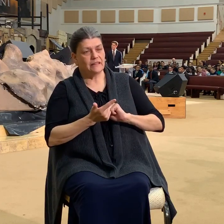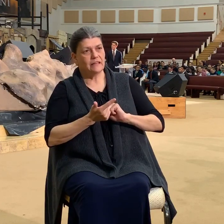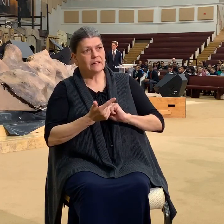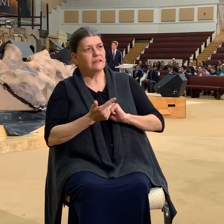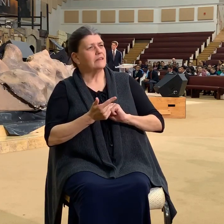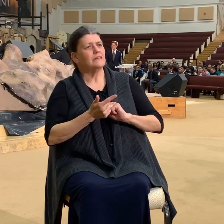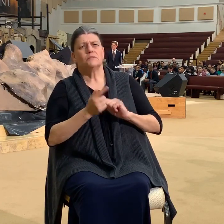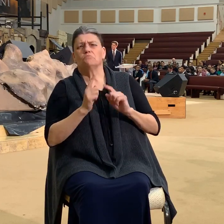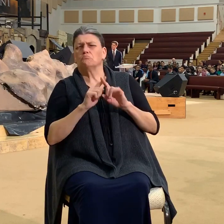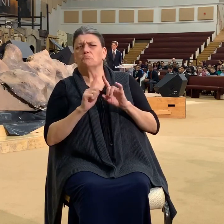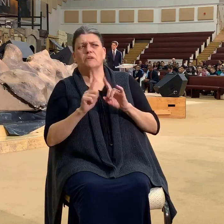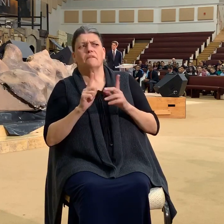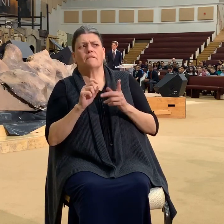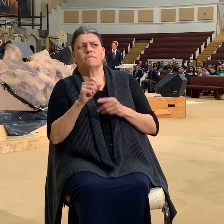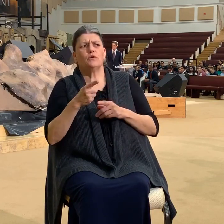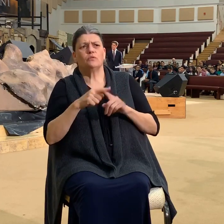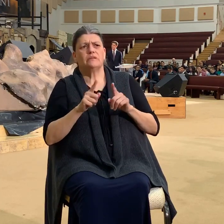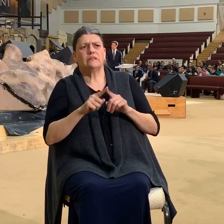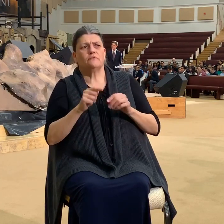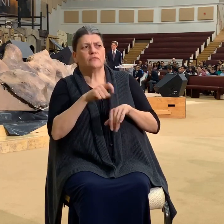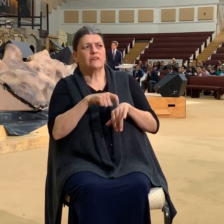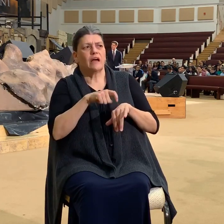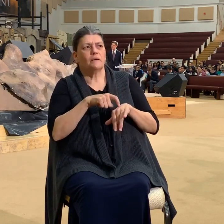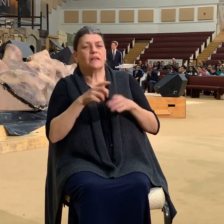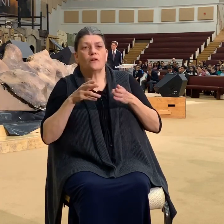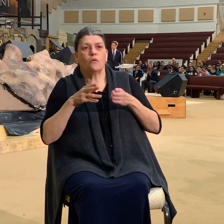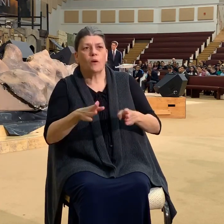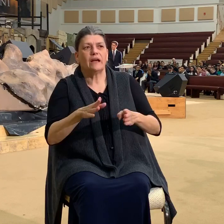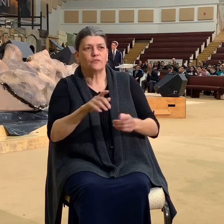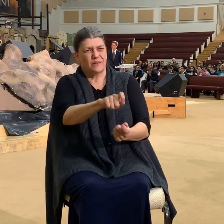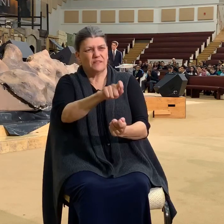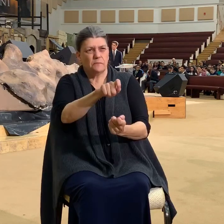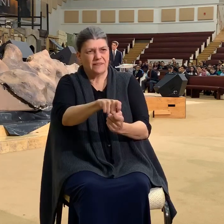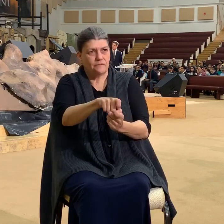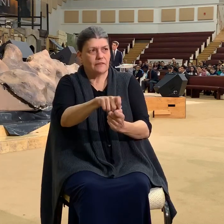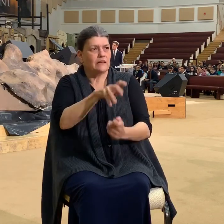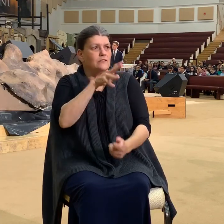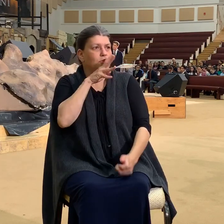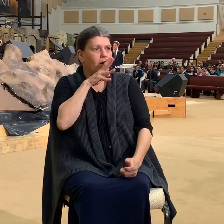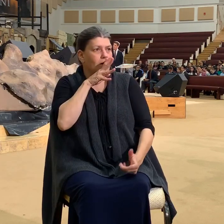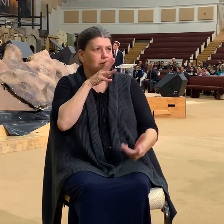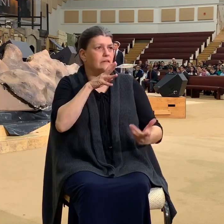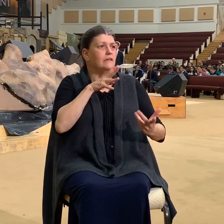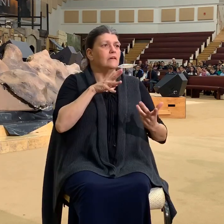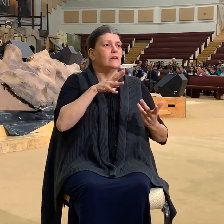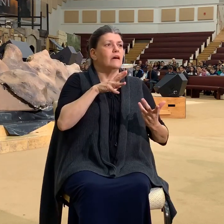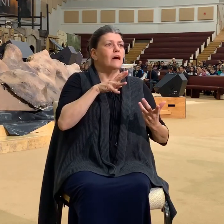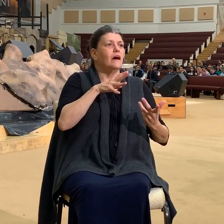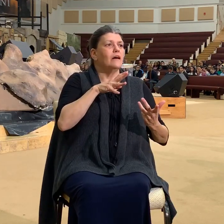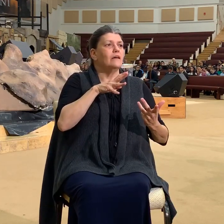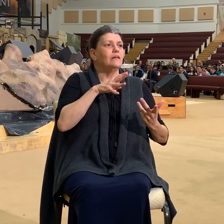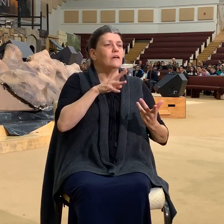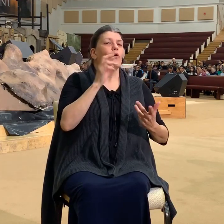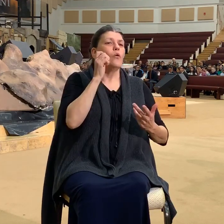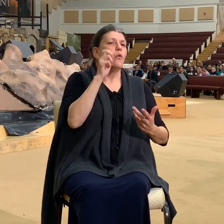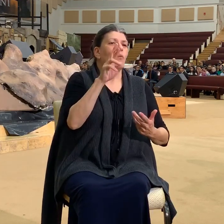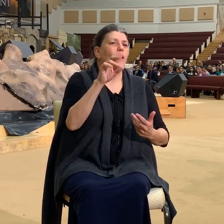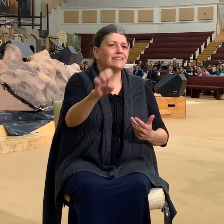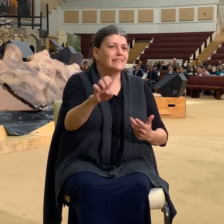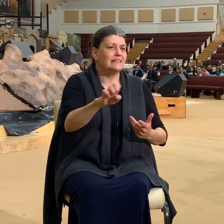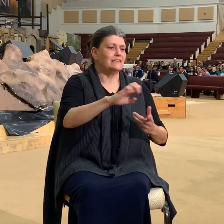of times in a way where it specifically speaks of clans and even more specifically,